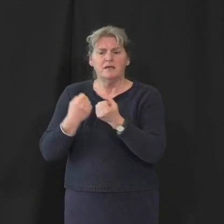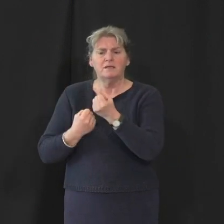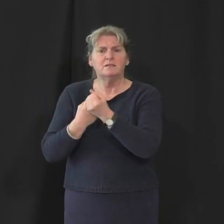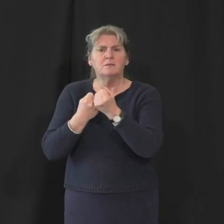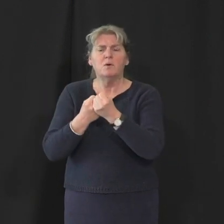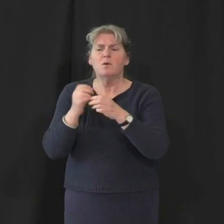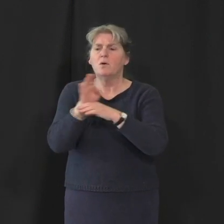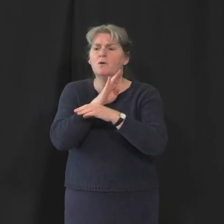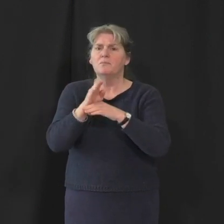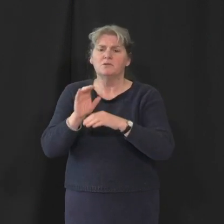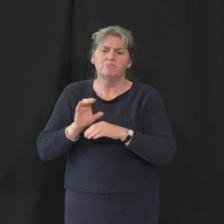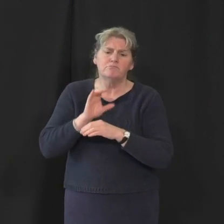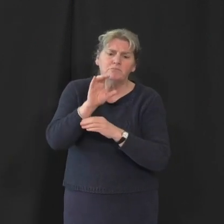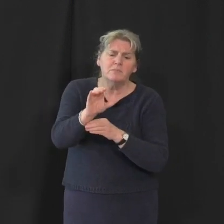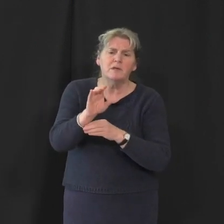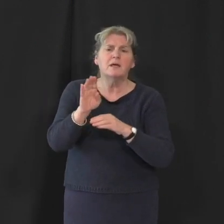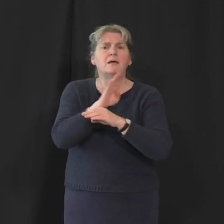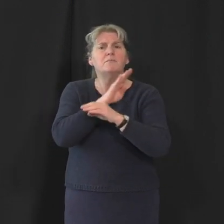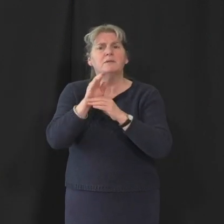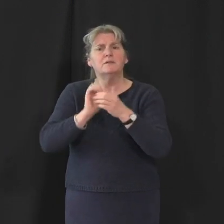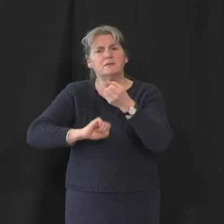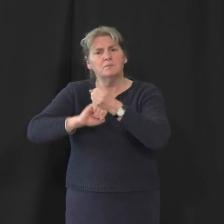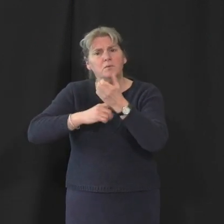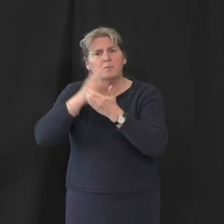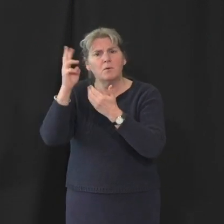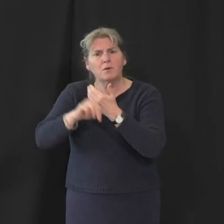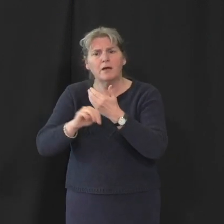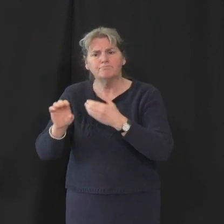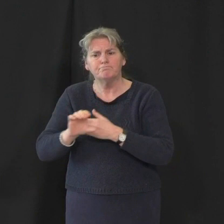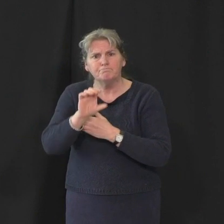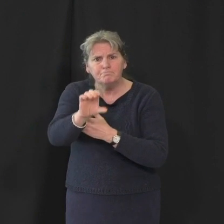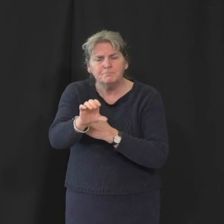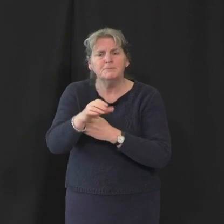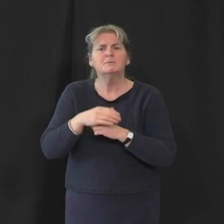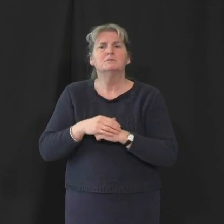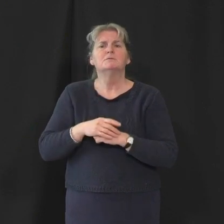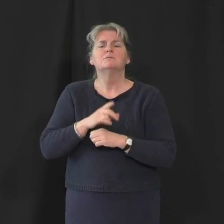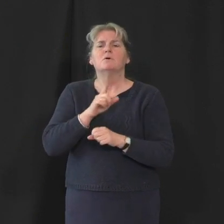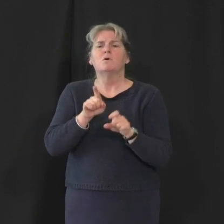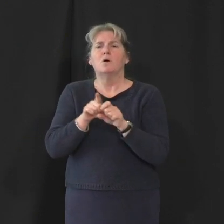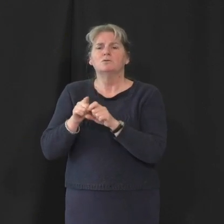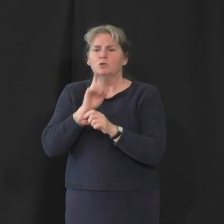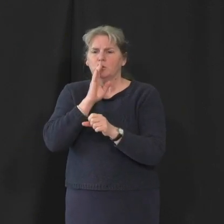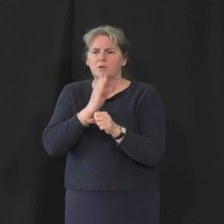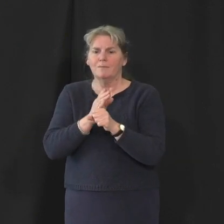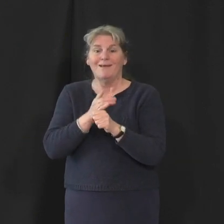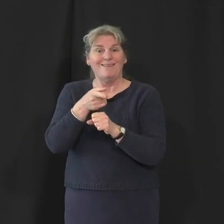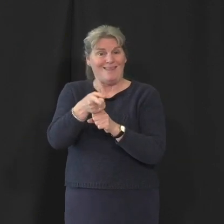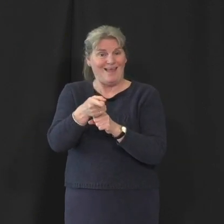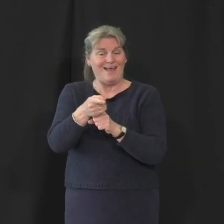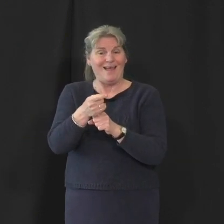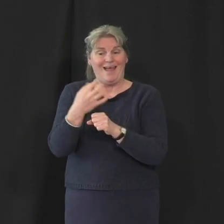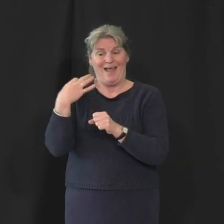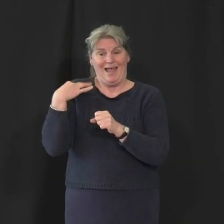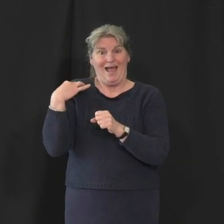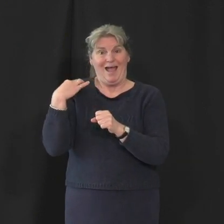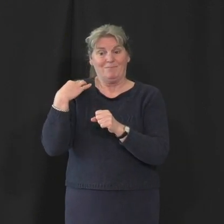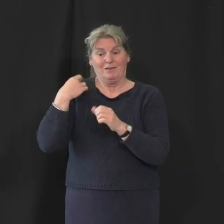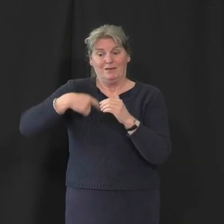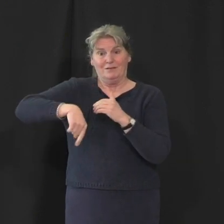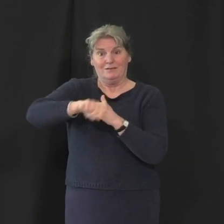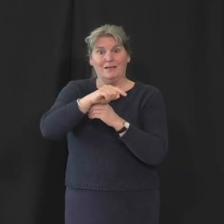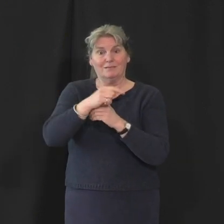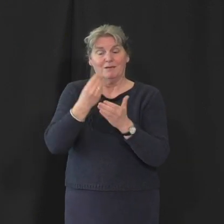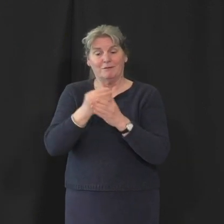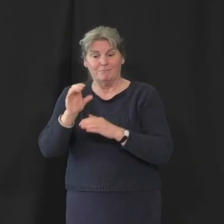for businesses through the Business Relief Program. We've committed to getting these applications out by next